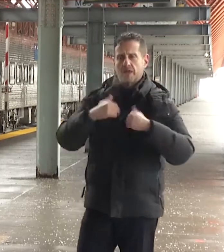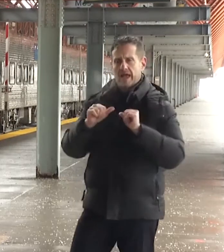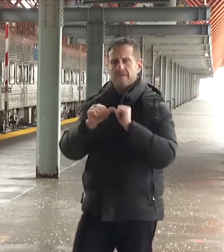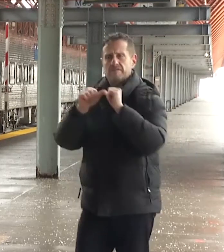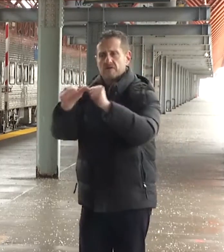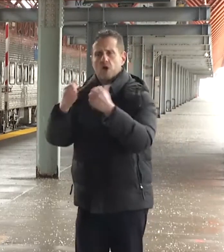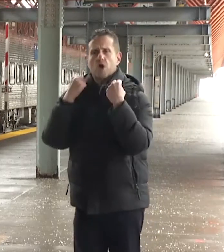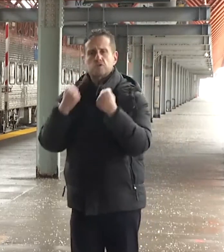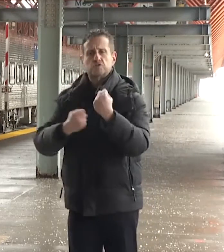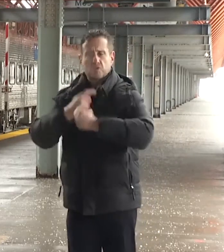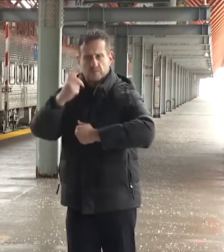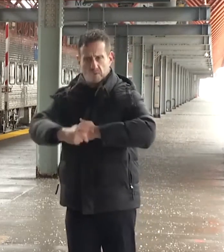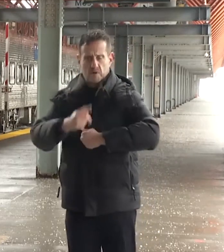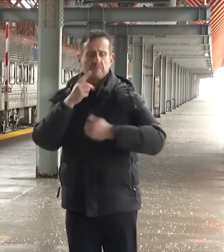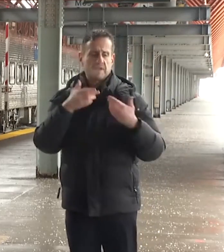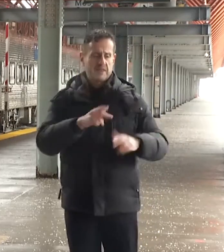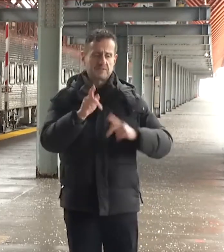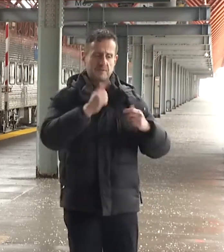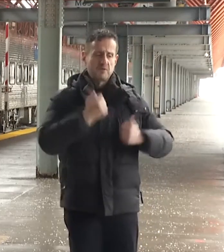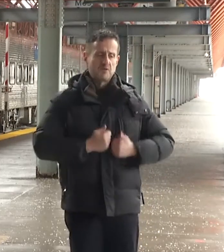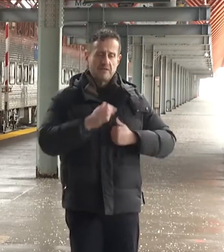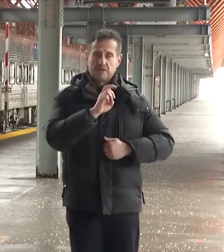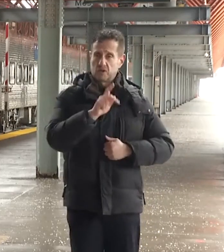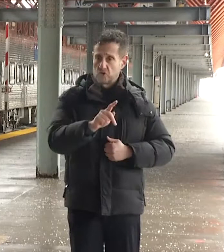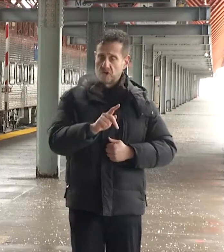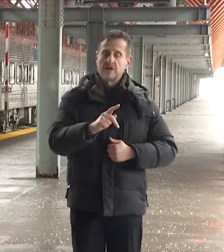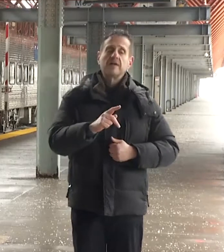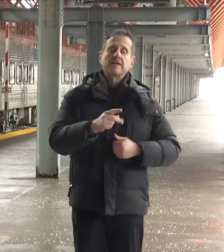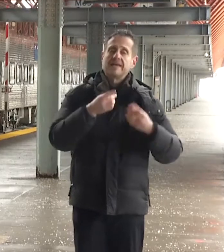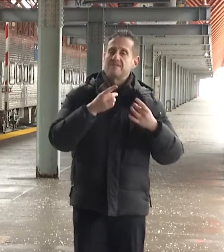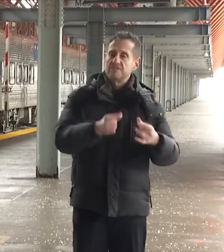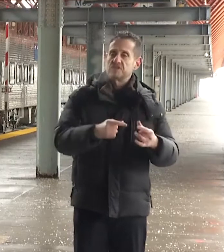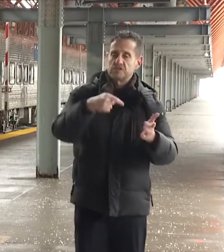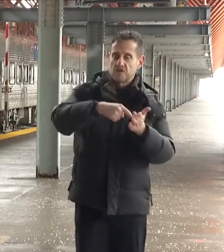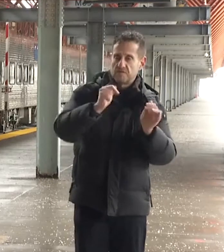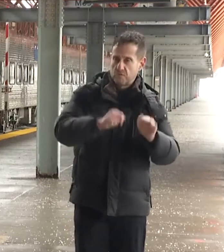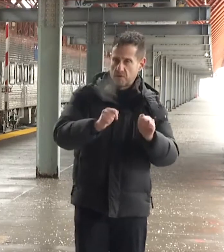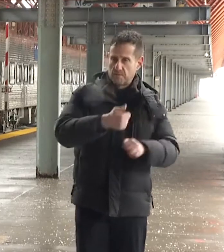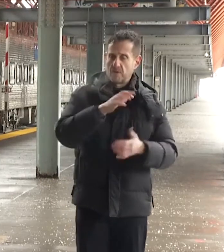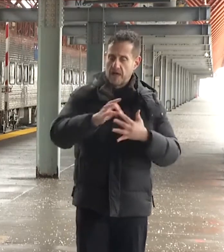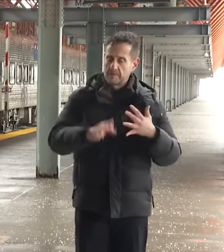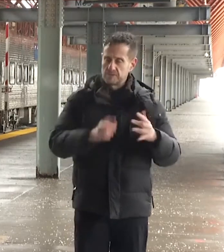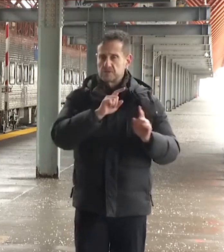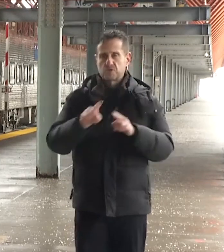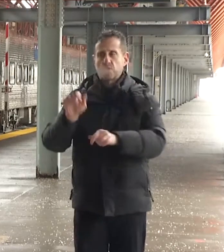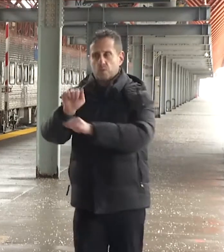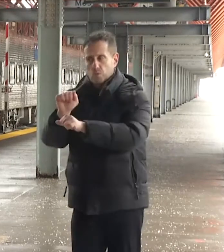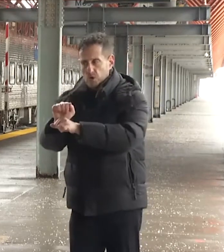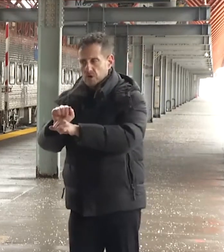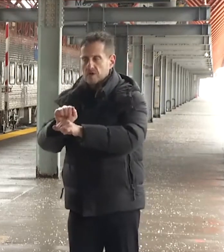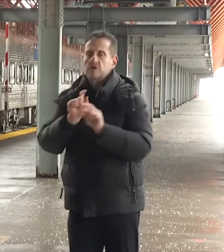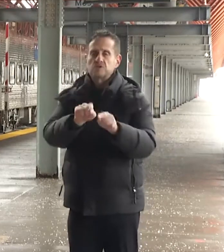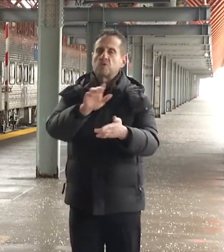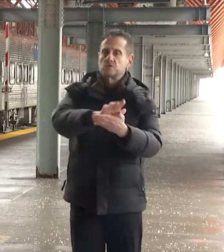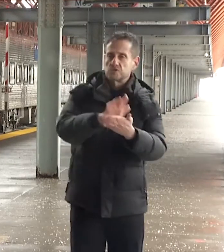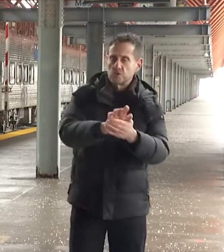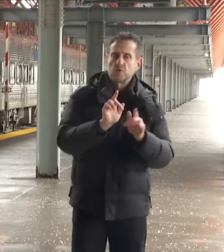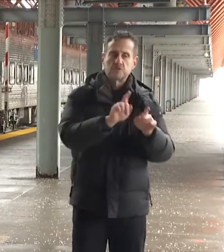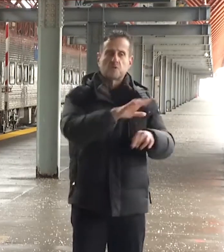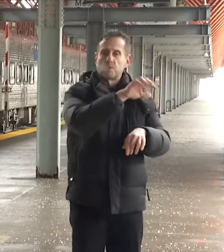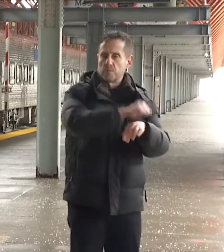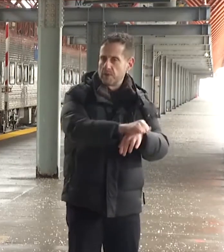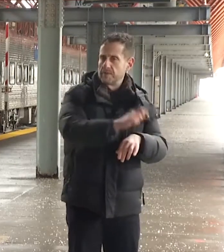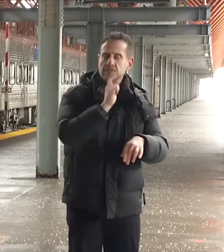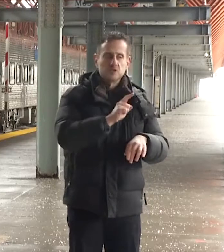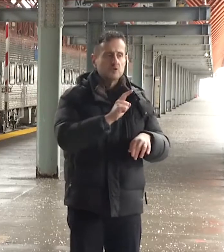robust program that gives our residents efficient and affordable transit options to get to work, school, appointments, errands, and leisure